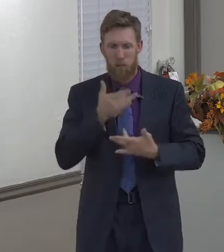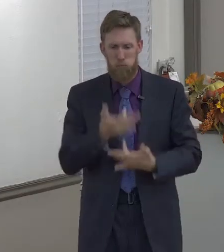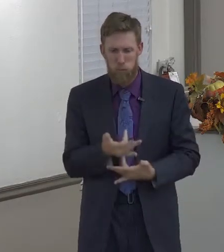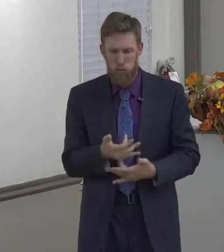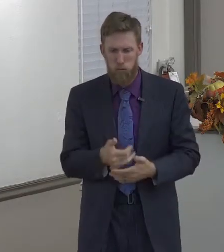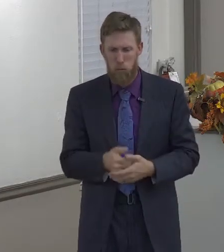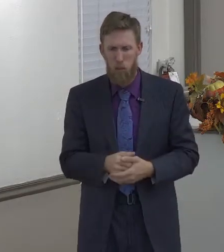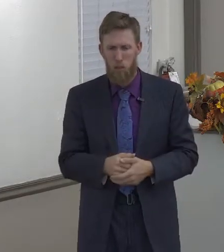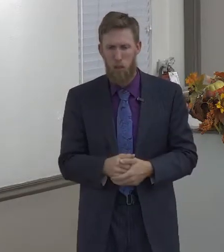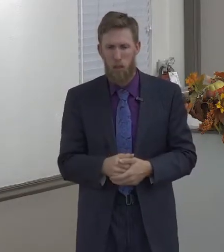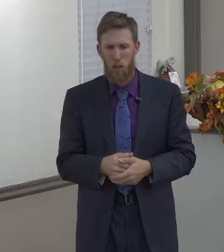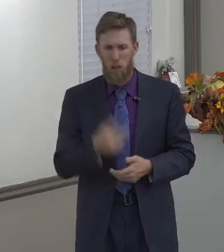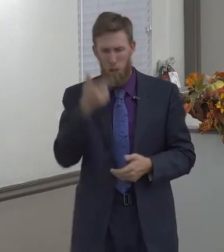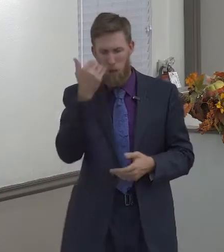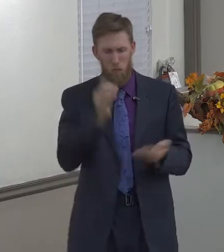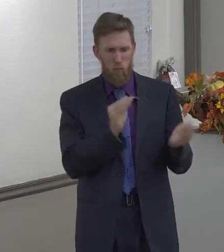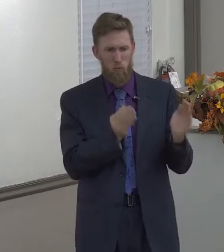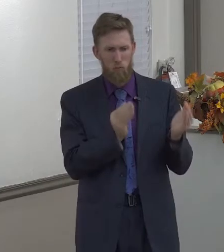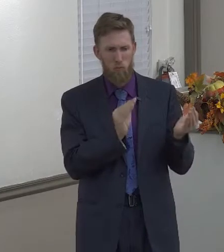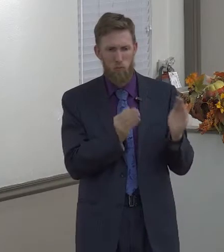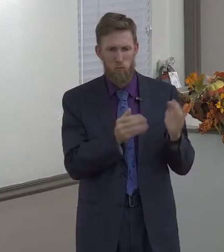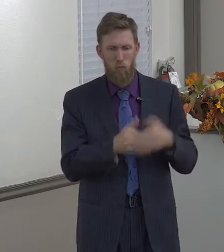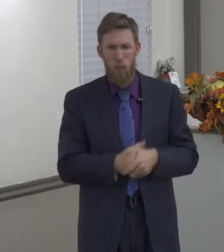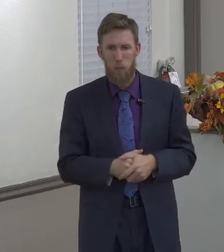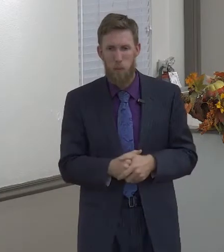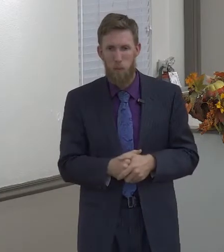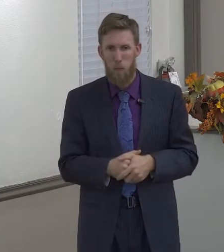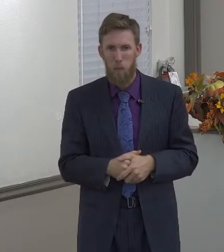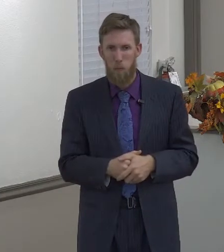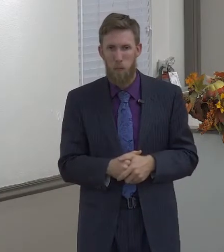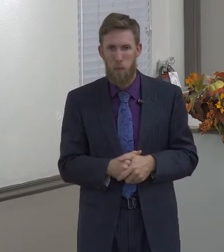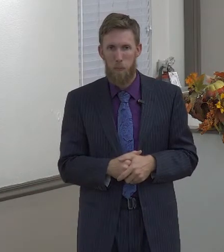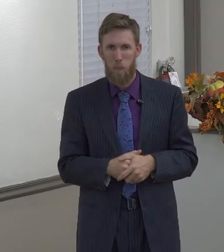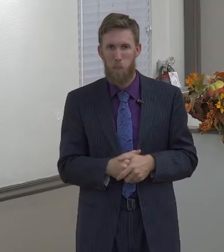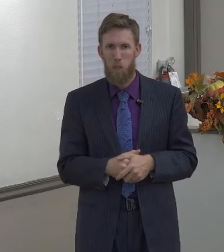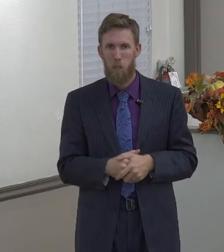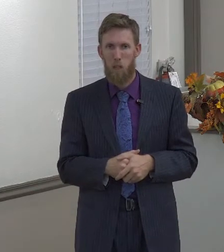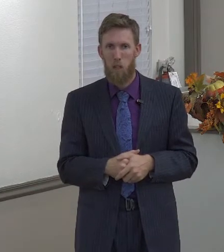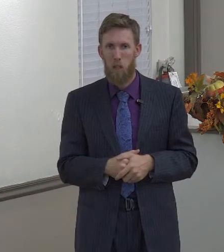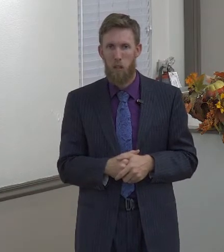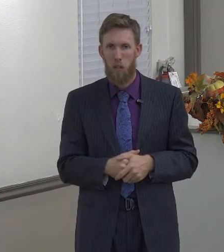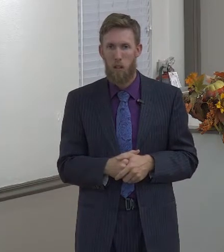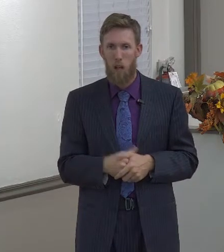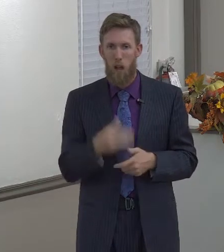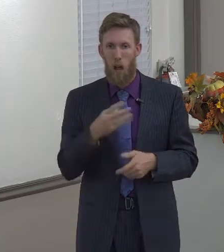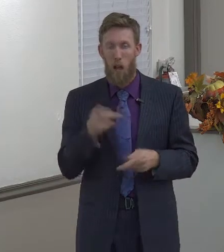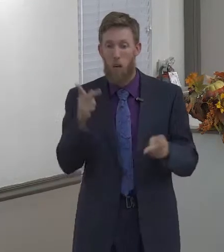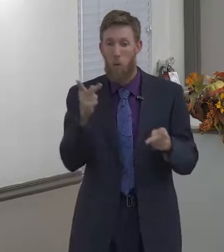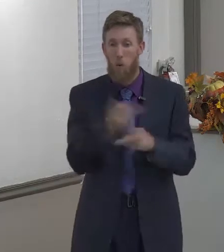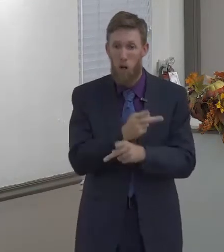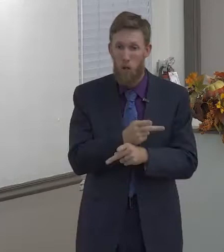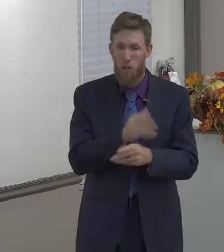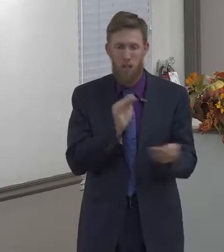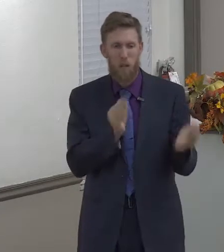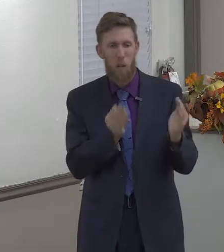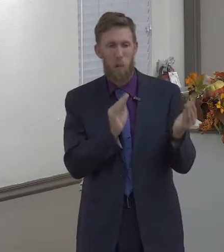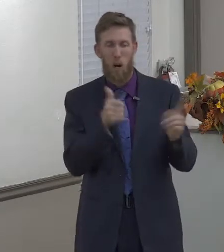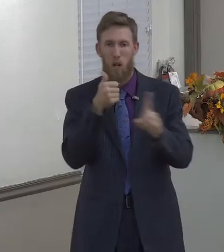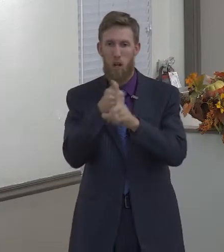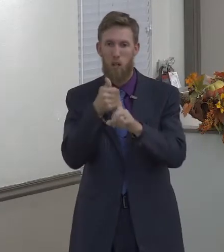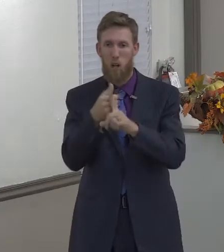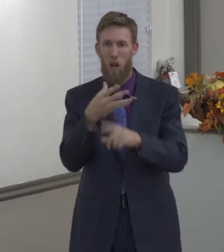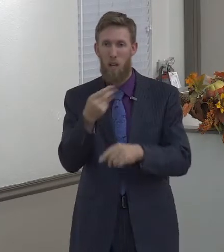them. Does that actually happen? All the time. How many people